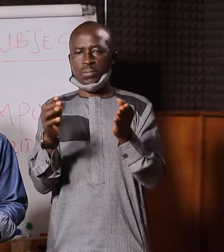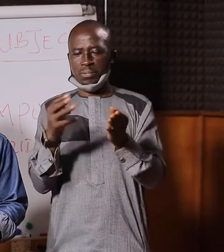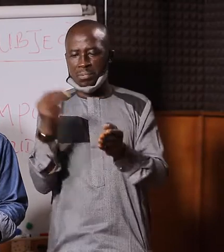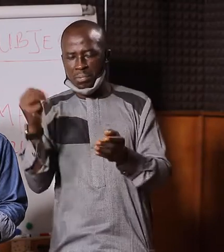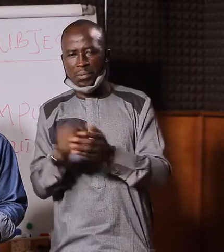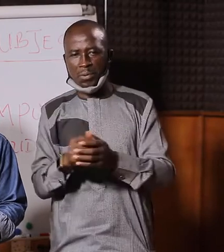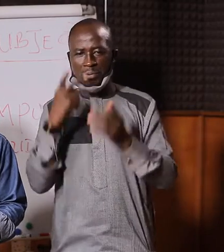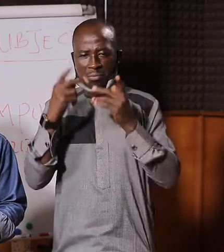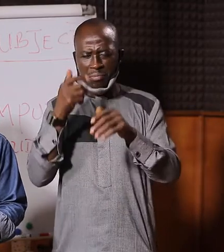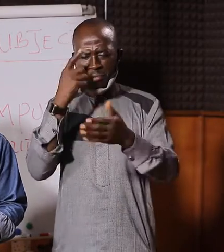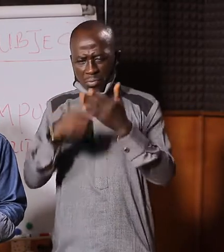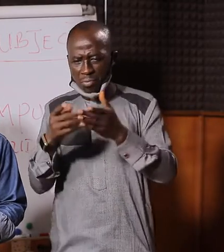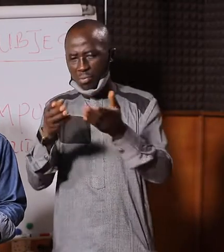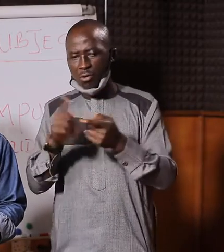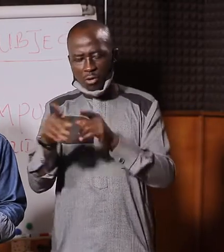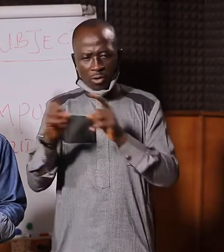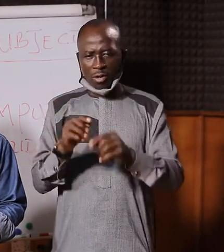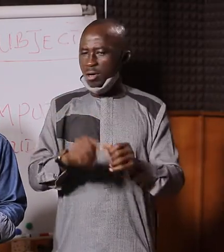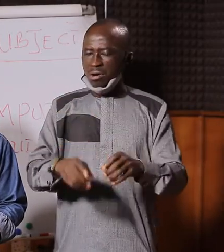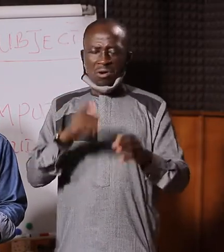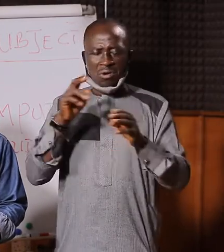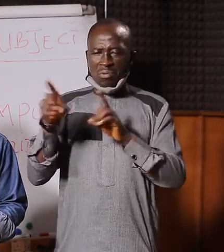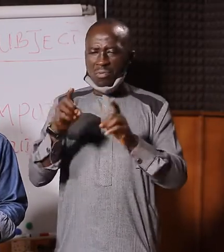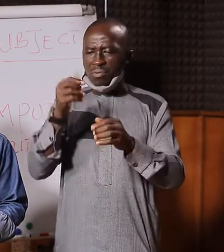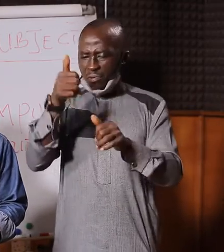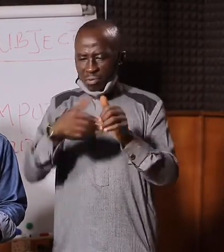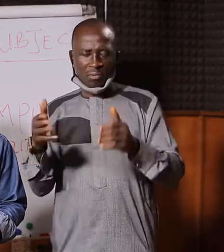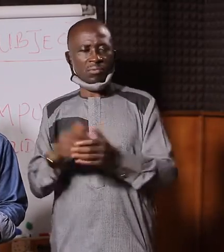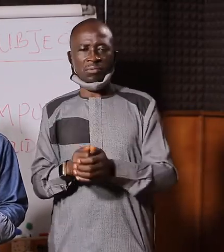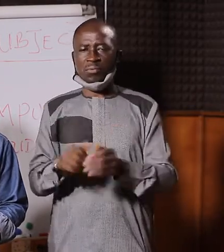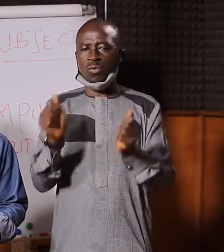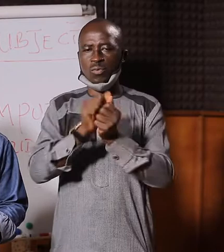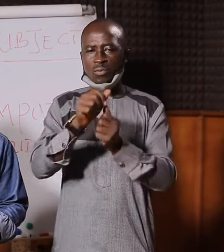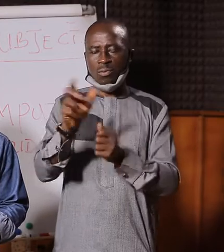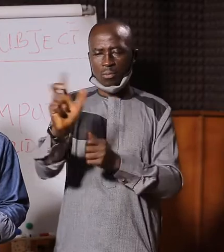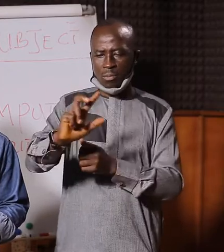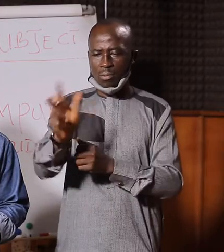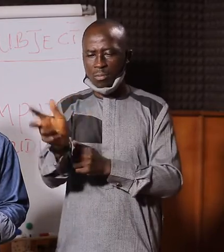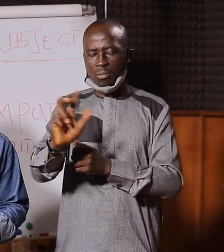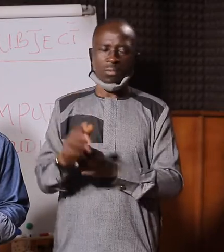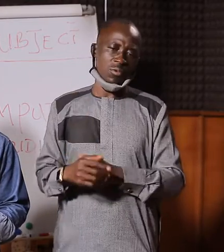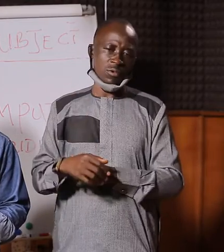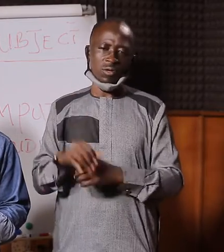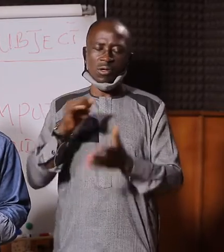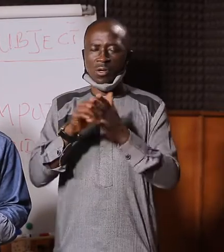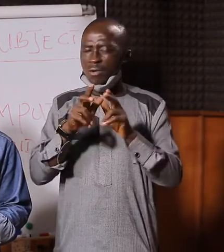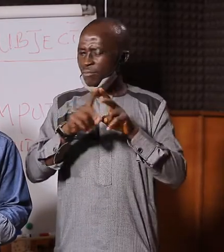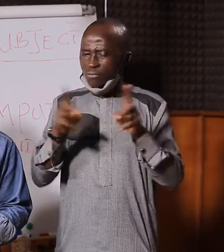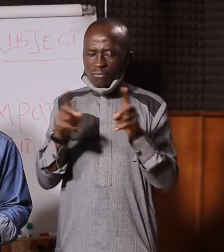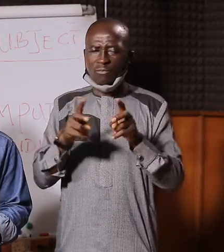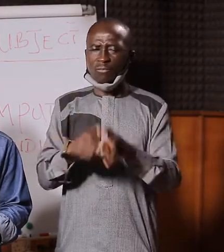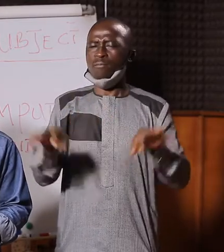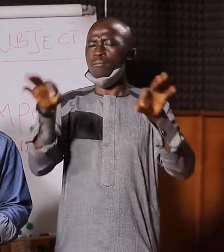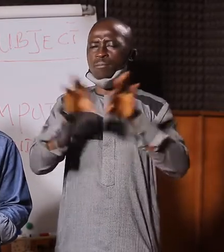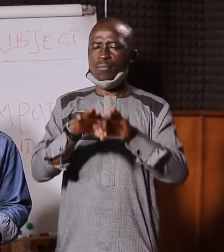see whatsoever you want to do, and you can run every application just with your mouse. So it's a very, very important